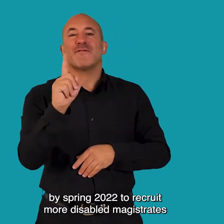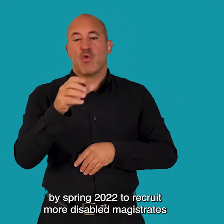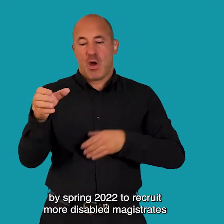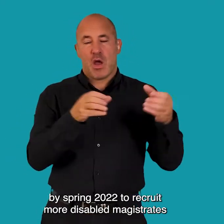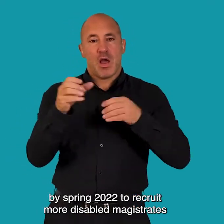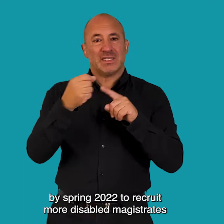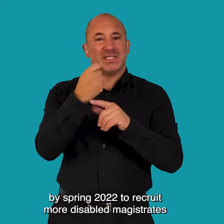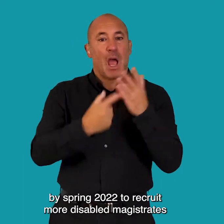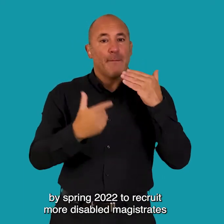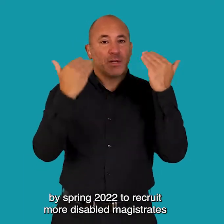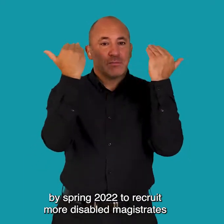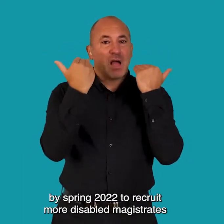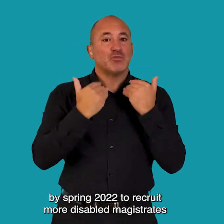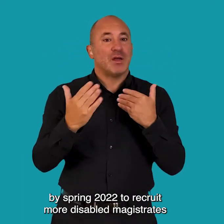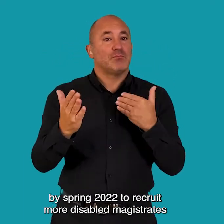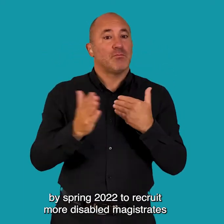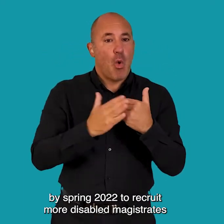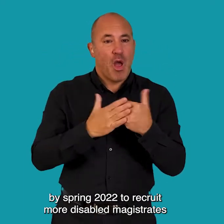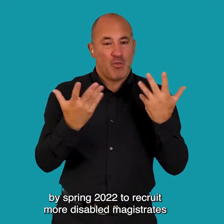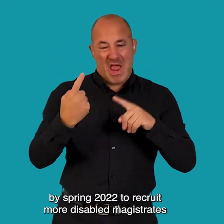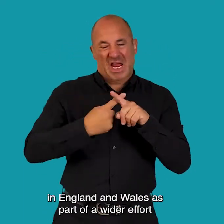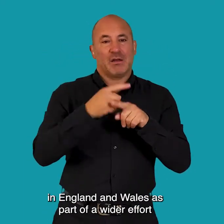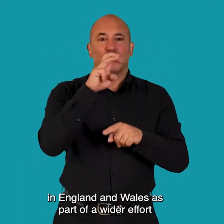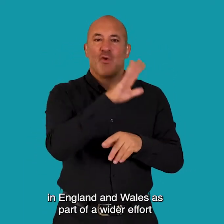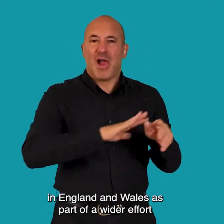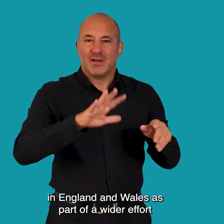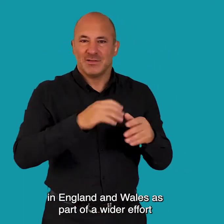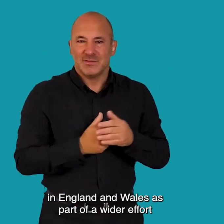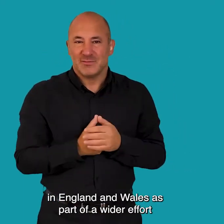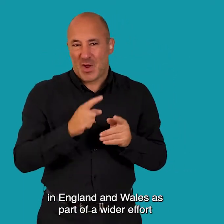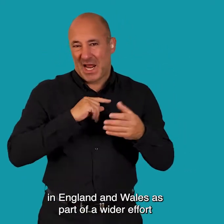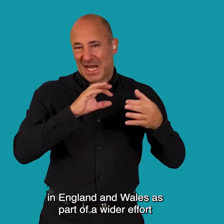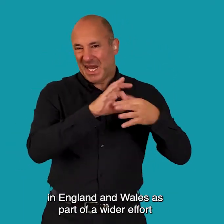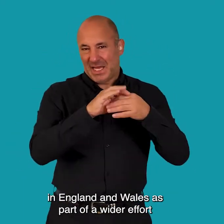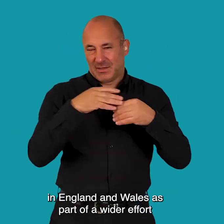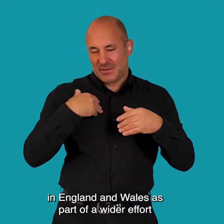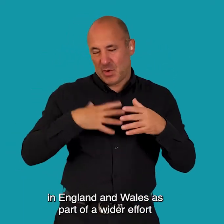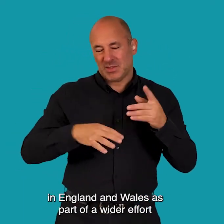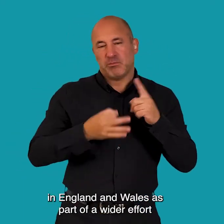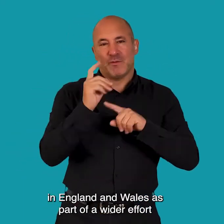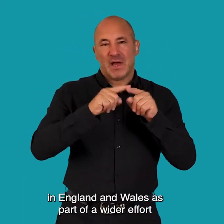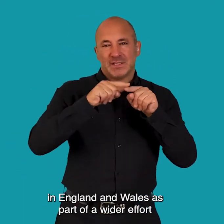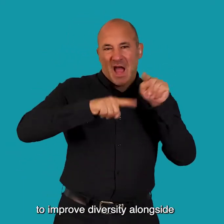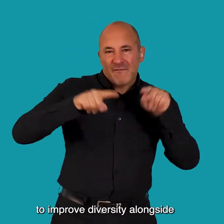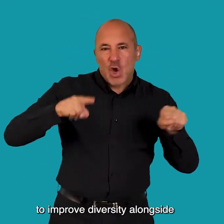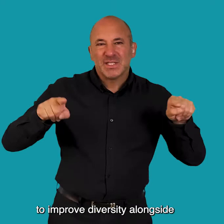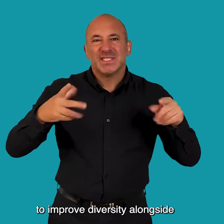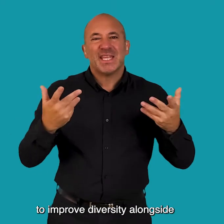to recruit more disabled magistrates in England and Wales as part of a wider effort to improve